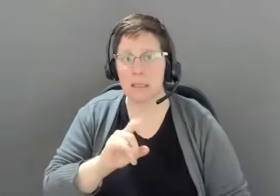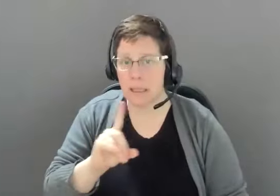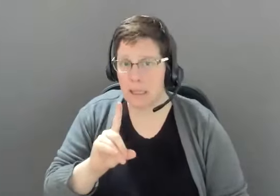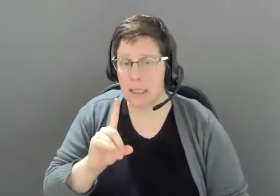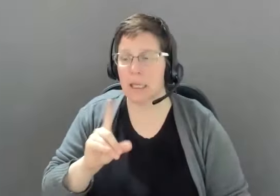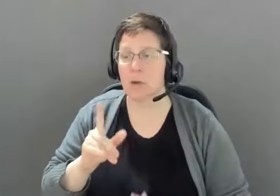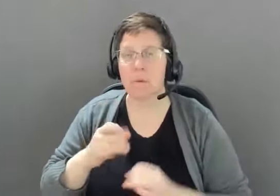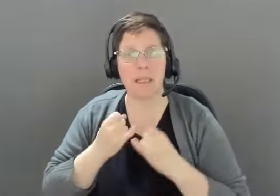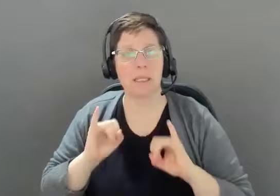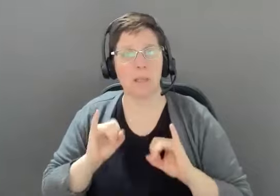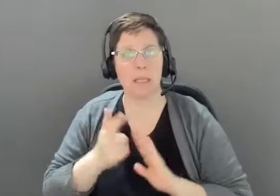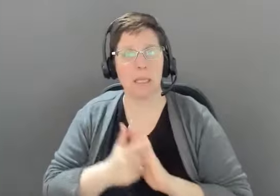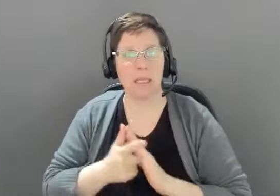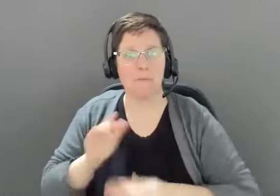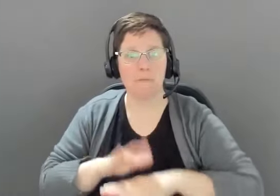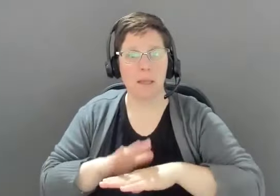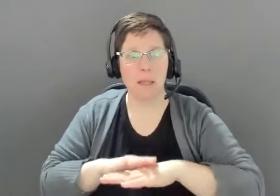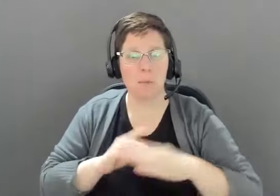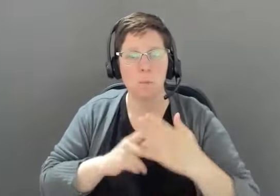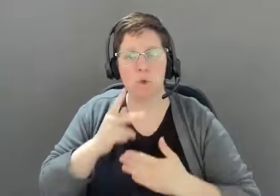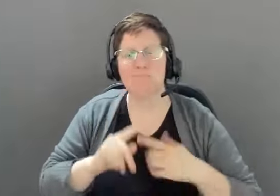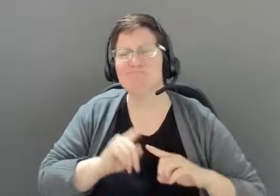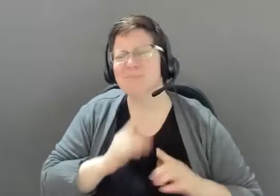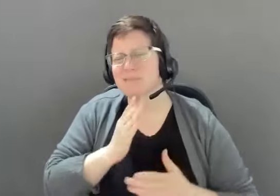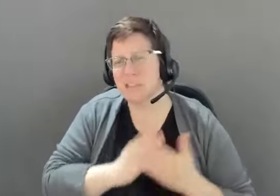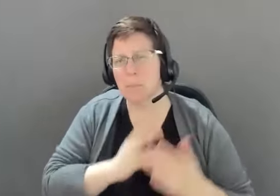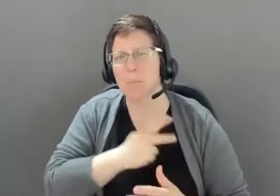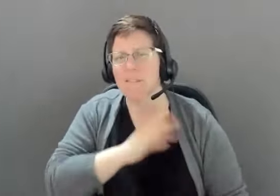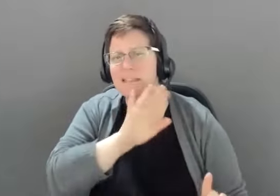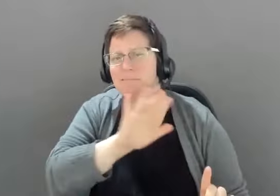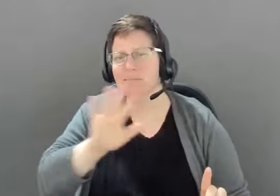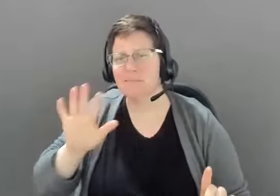programs in certain provinces. Pro bono organizations can also be invaluable.